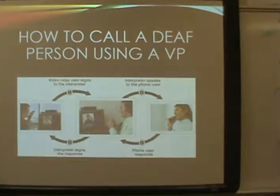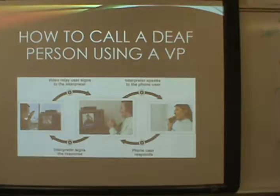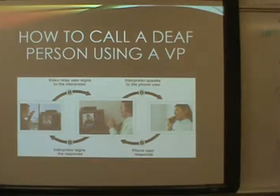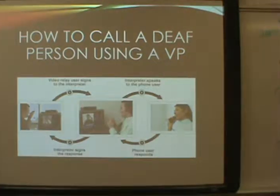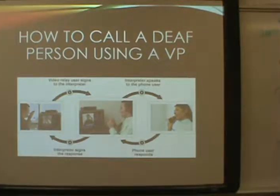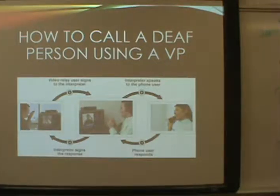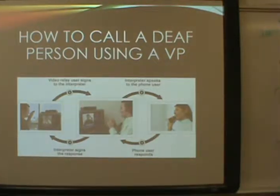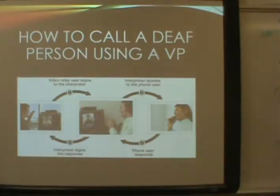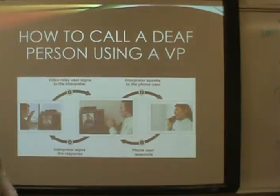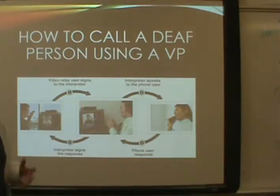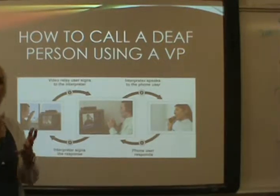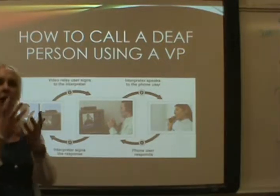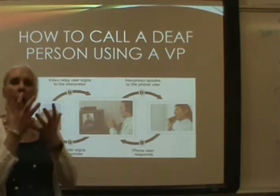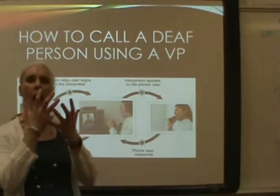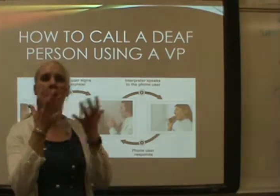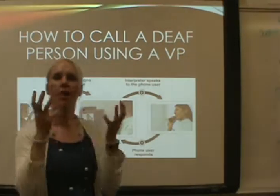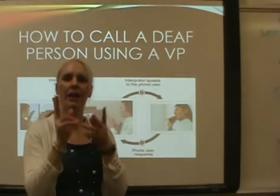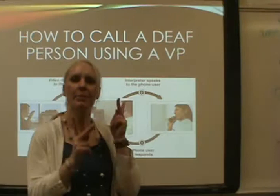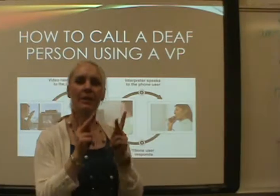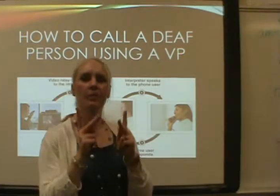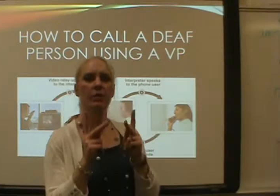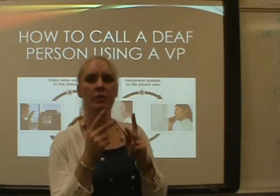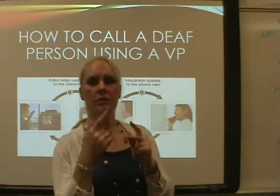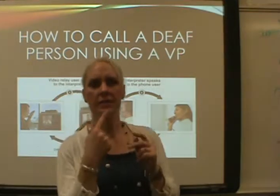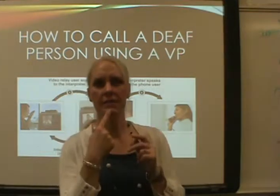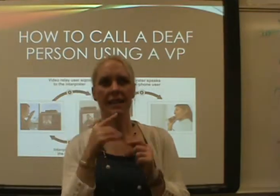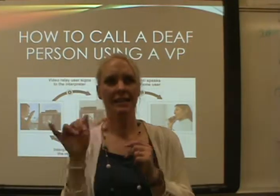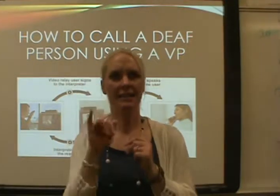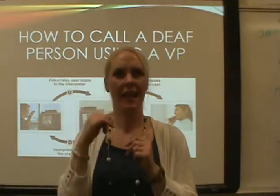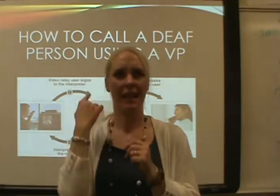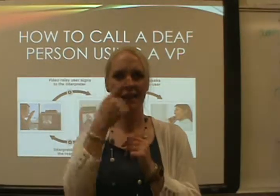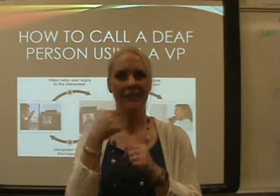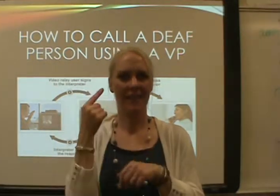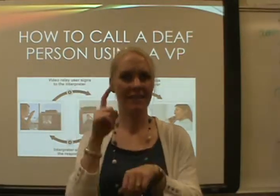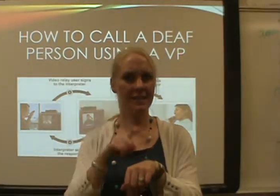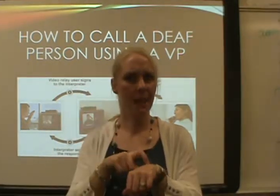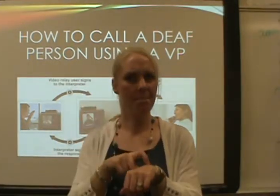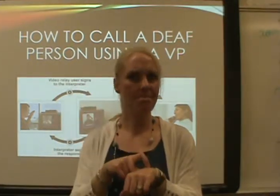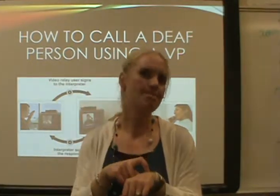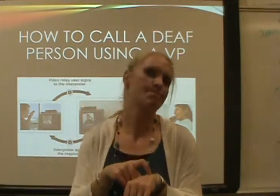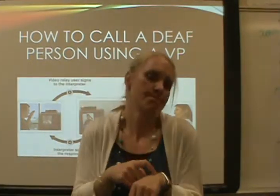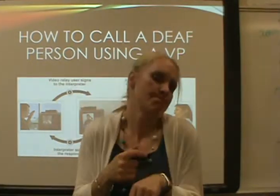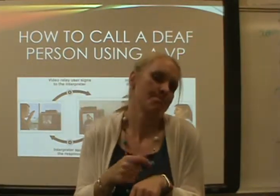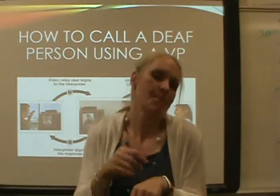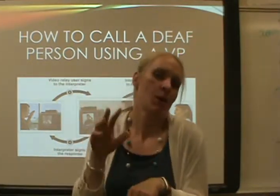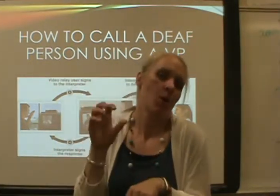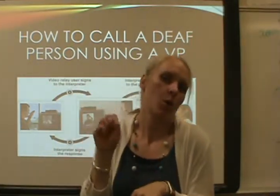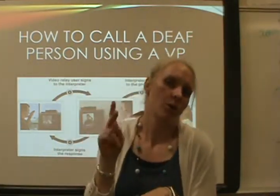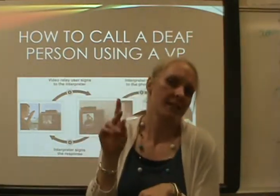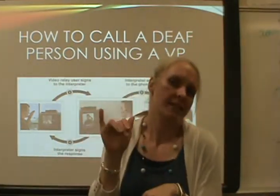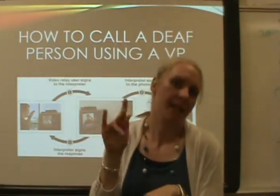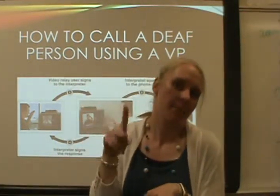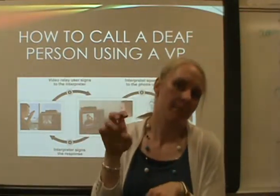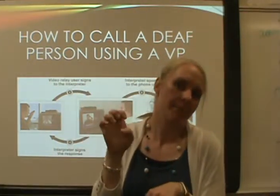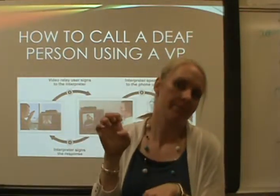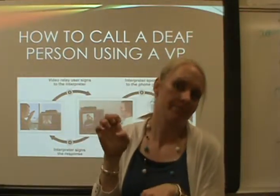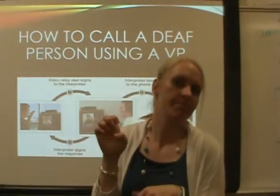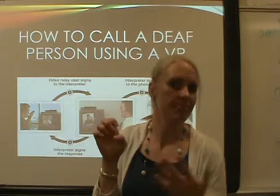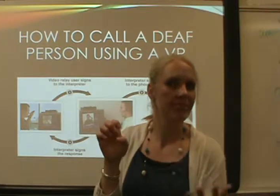All right. A lot of people say it's like FaceTime or Skype, like